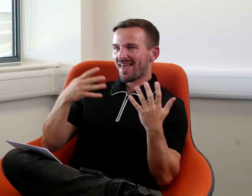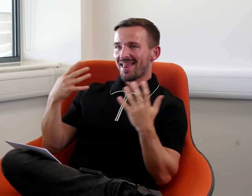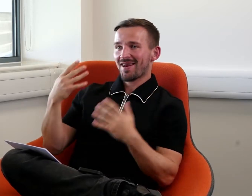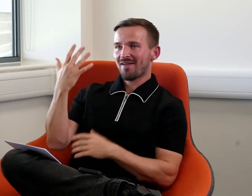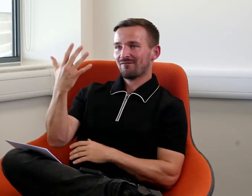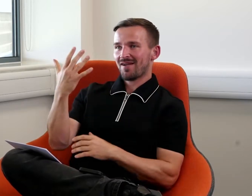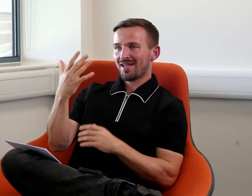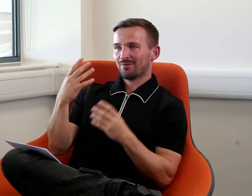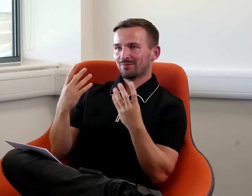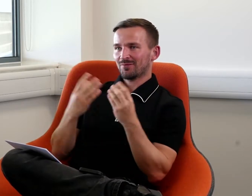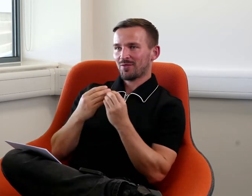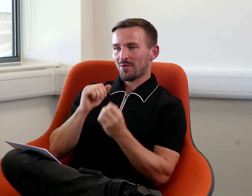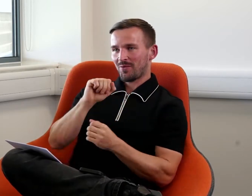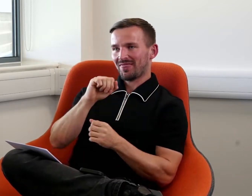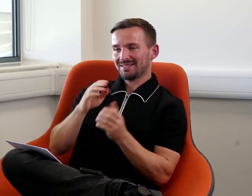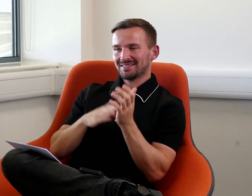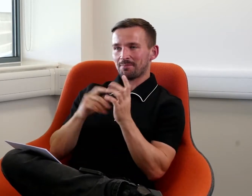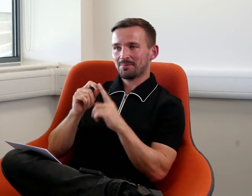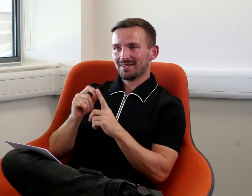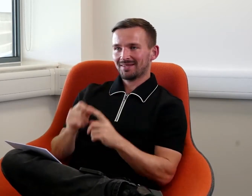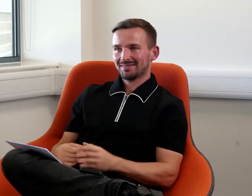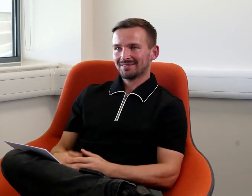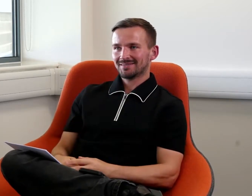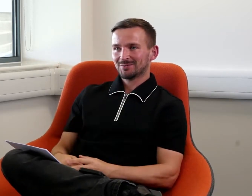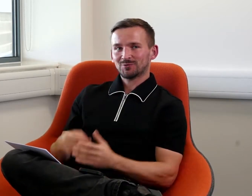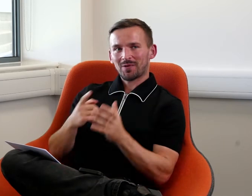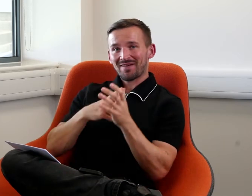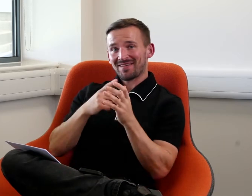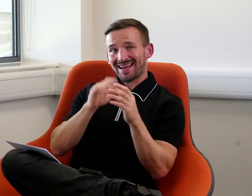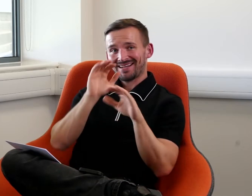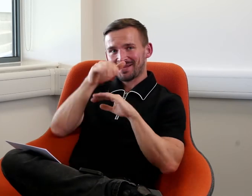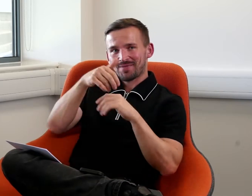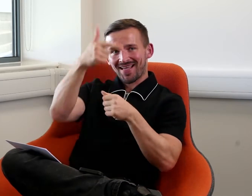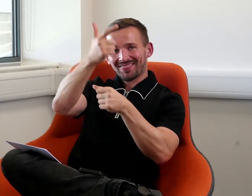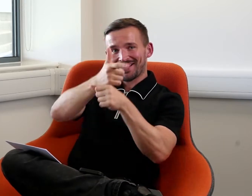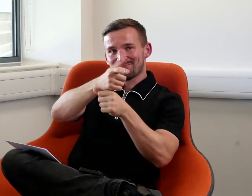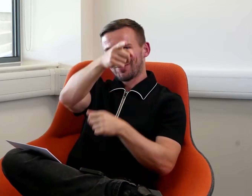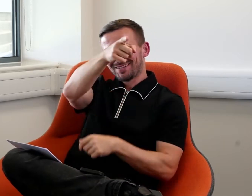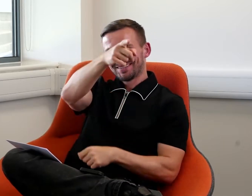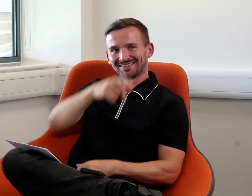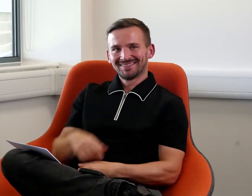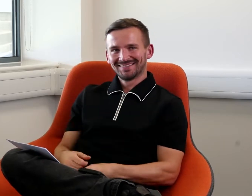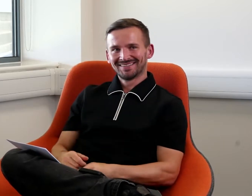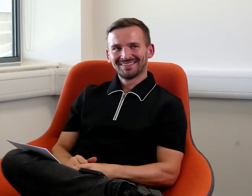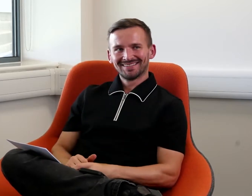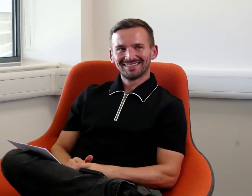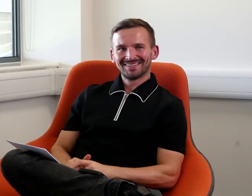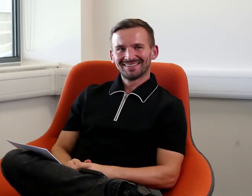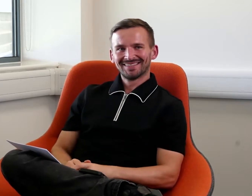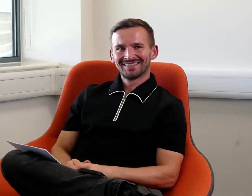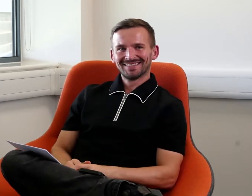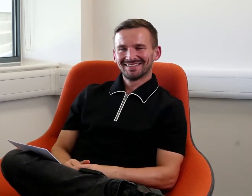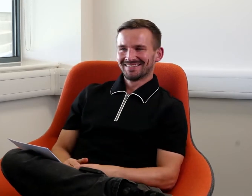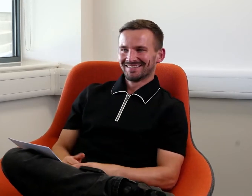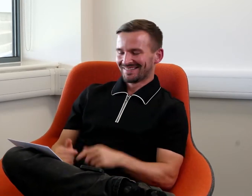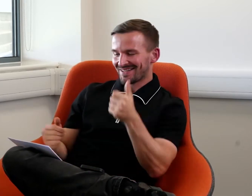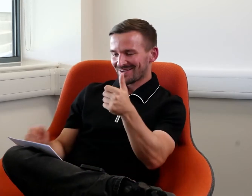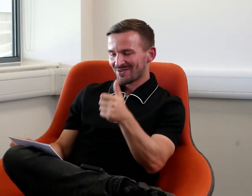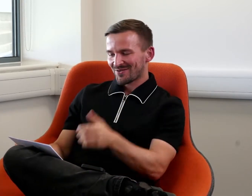So Andy did some work experience in 1995. He's behind the camera at the moment, but he's just